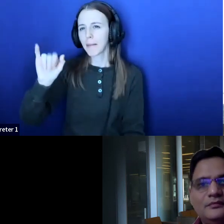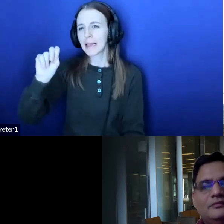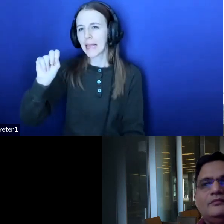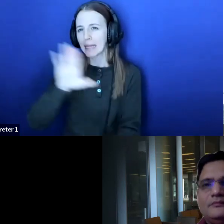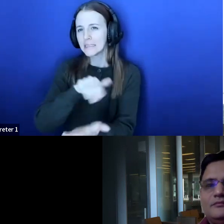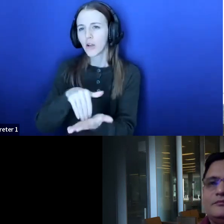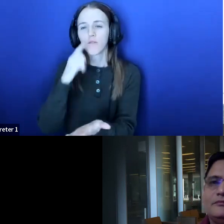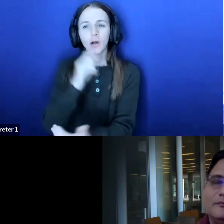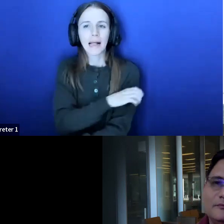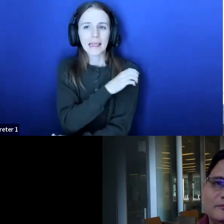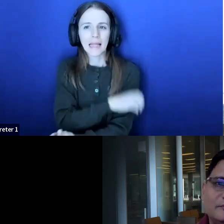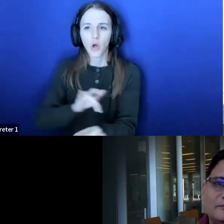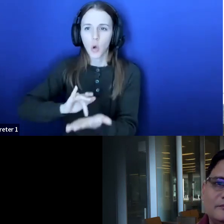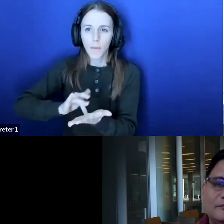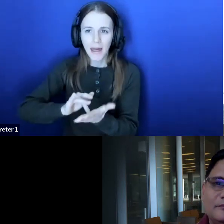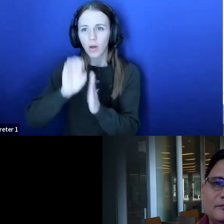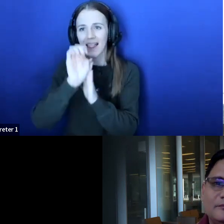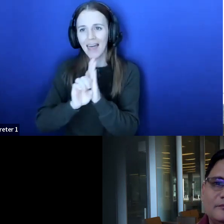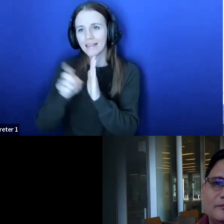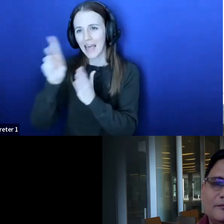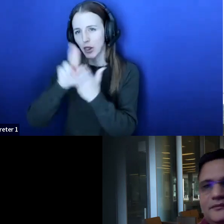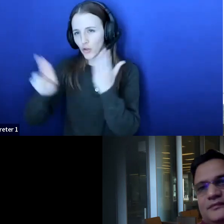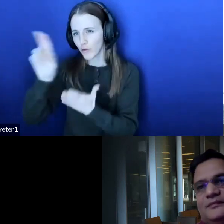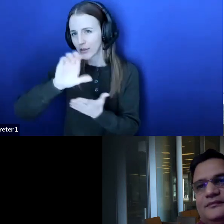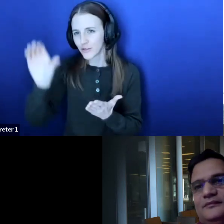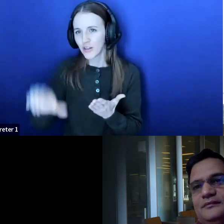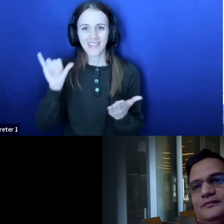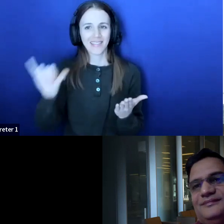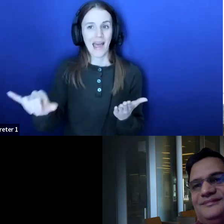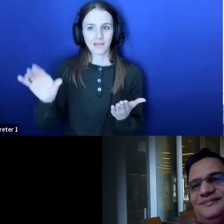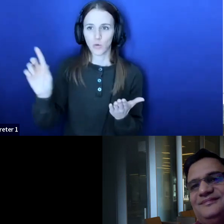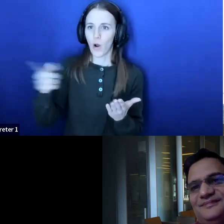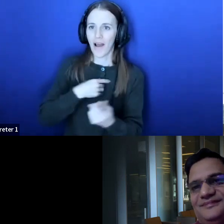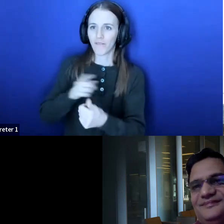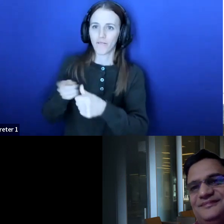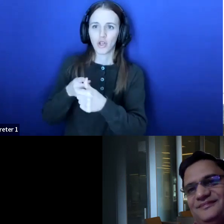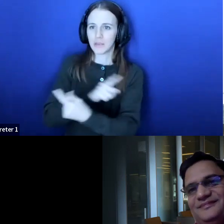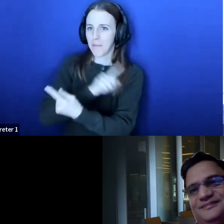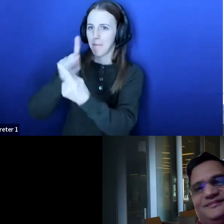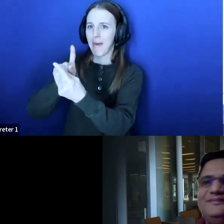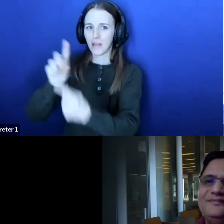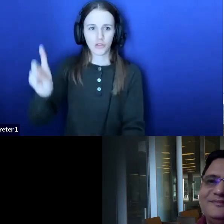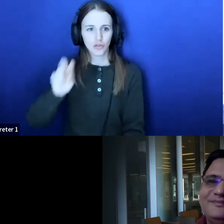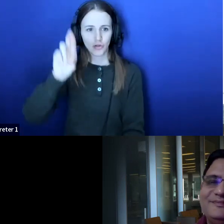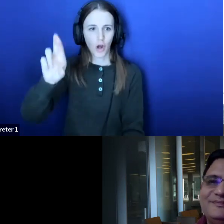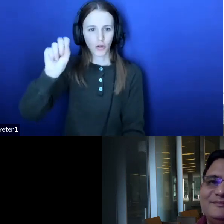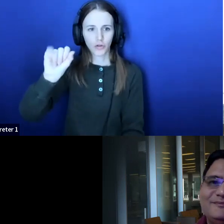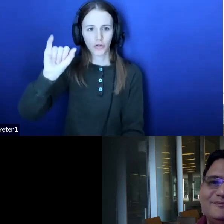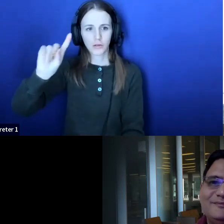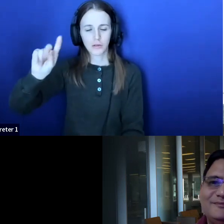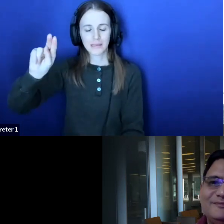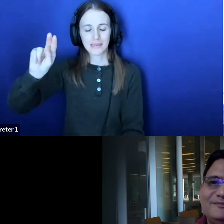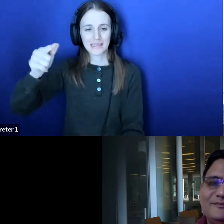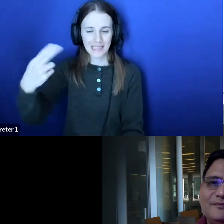at the University of Chicago. And that is where I had the pleasure of first meeting Dr. Singh. He's also